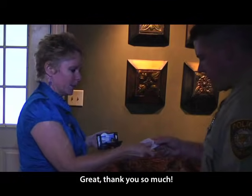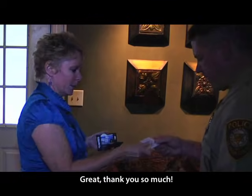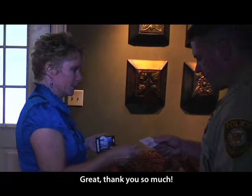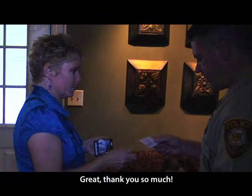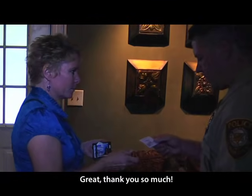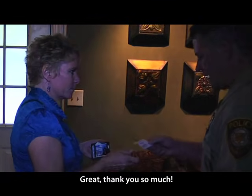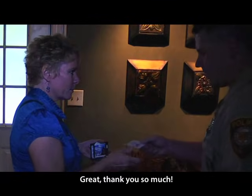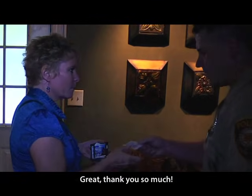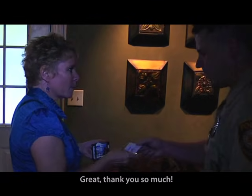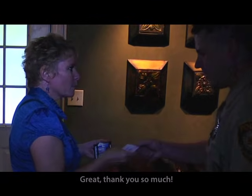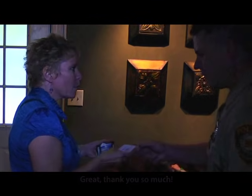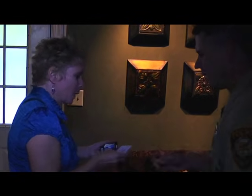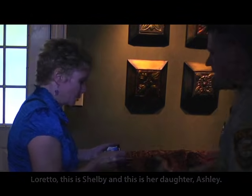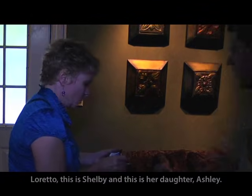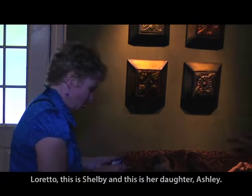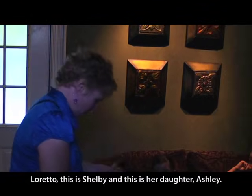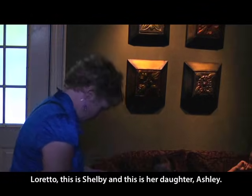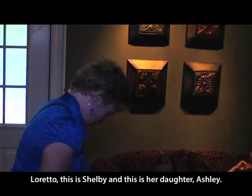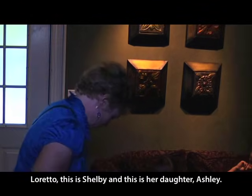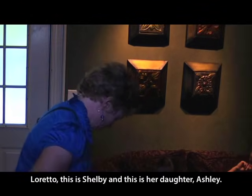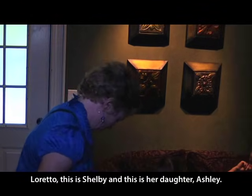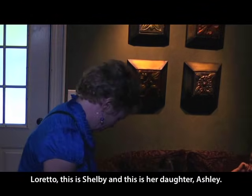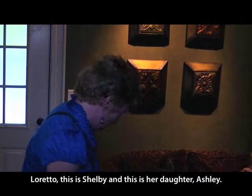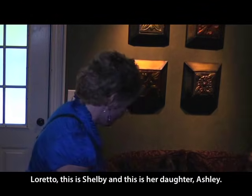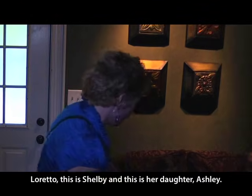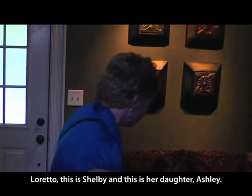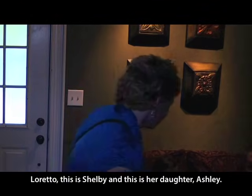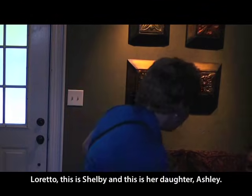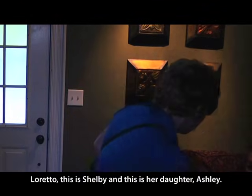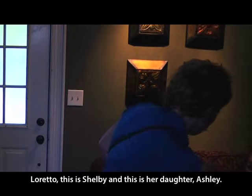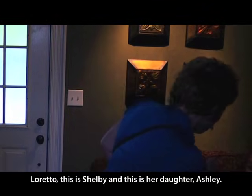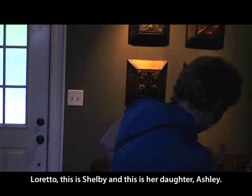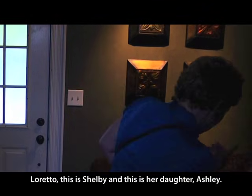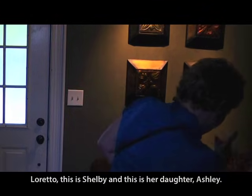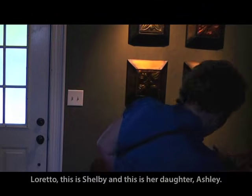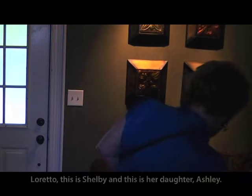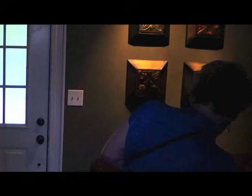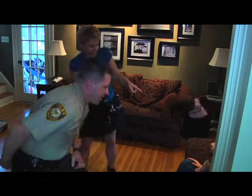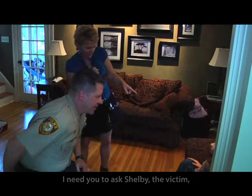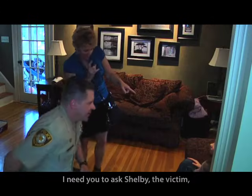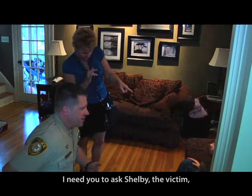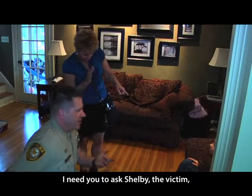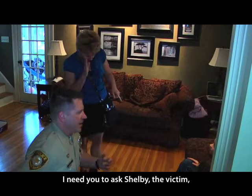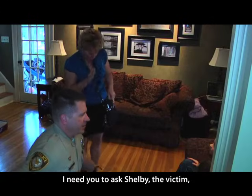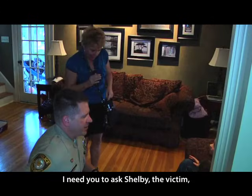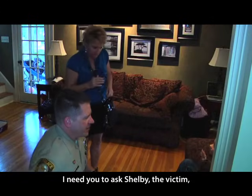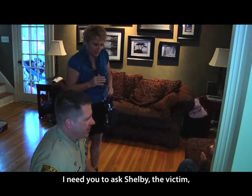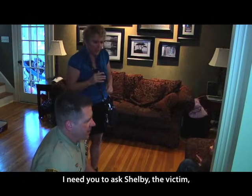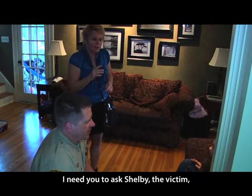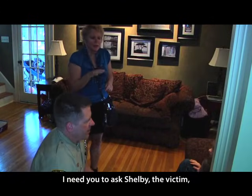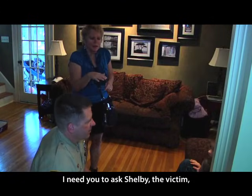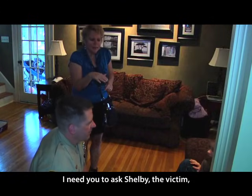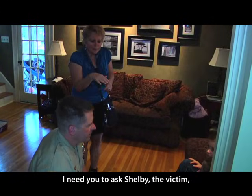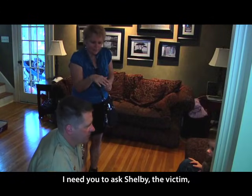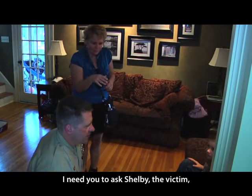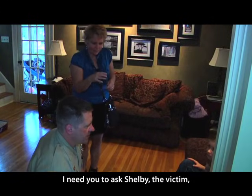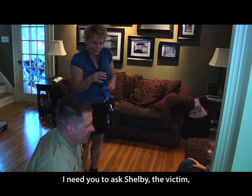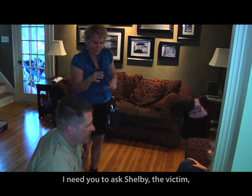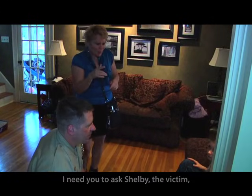Great. Thank you so much. Loretta, this is Shelby, and this is her daughter, Ashley. I need you to ask Shelby, who's the victim, in her own